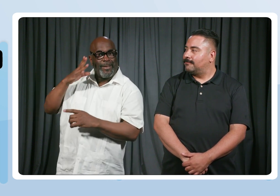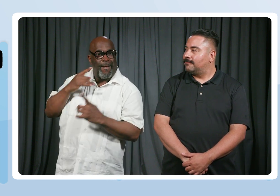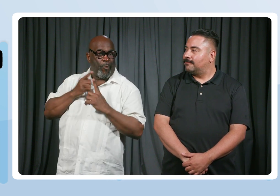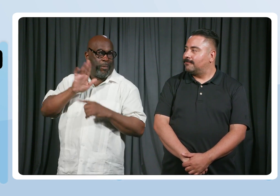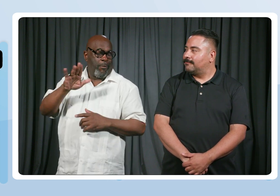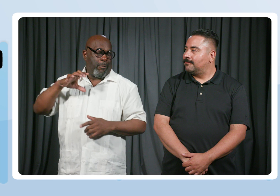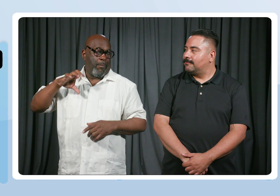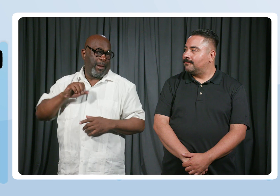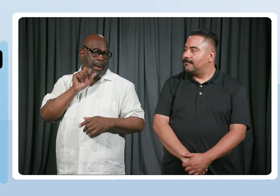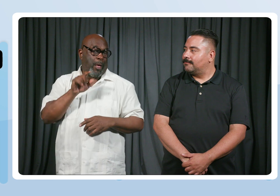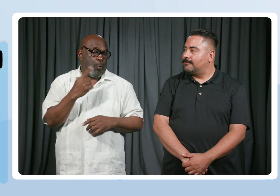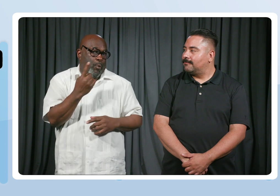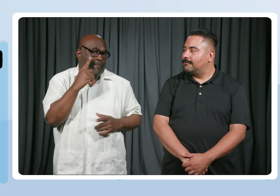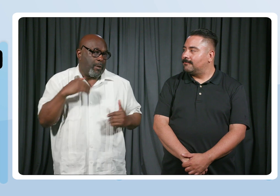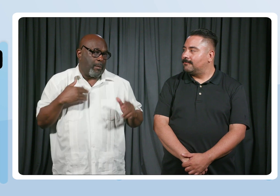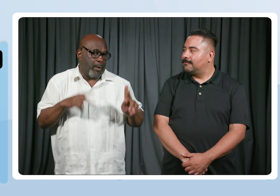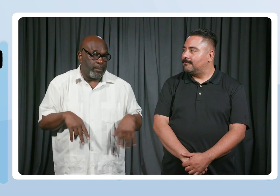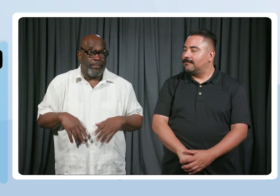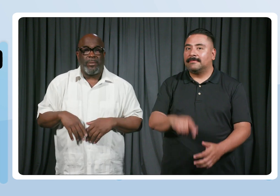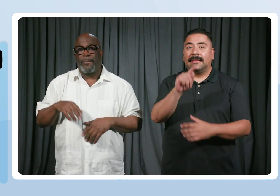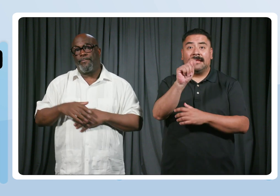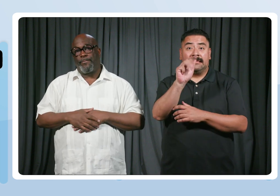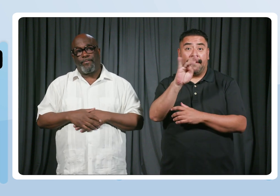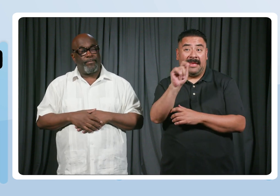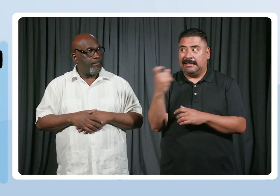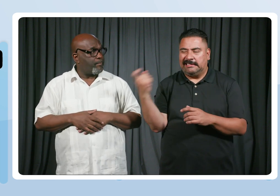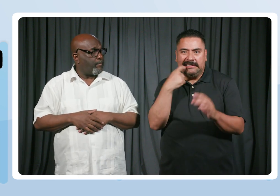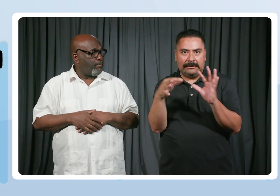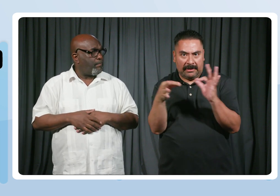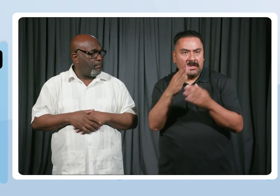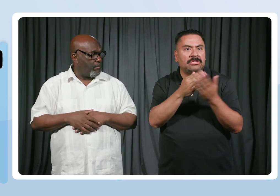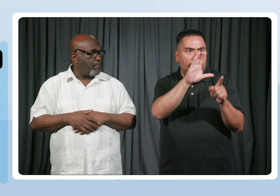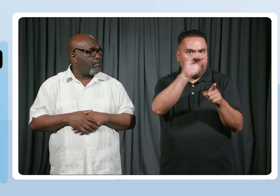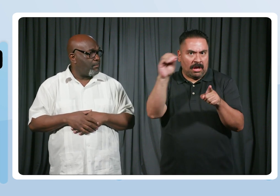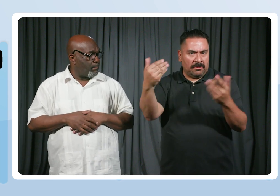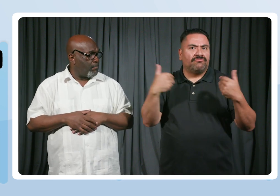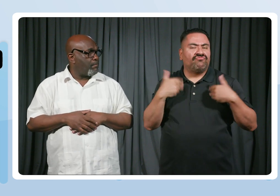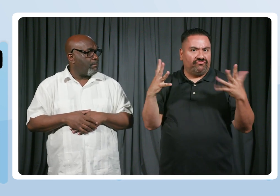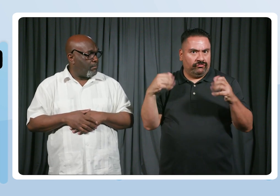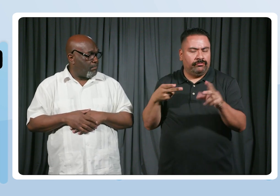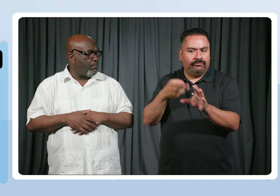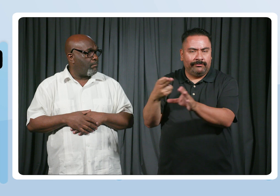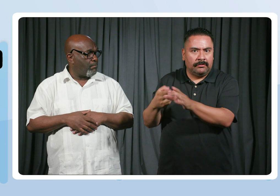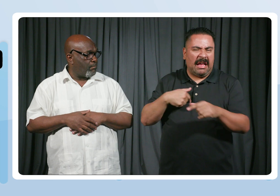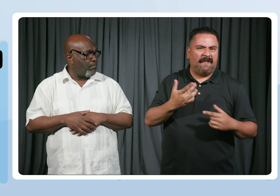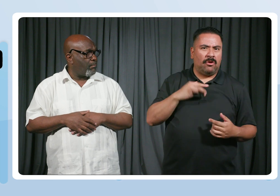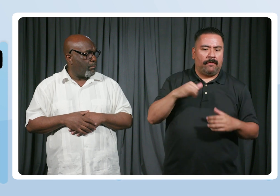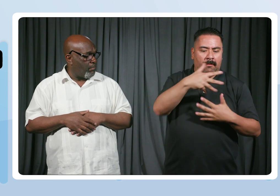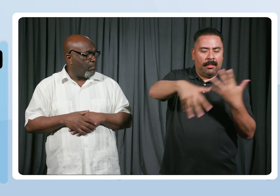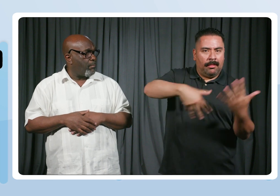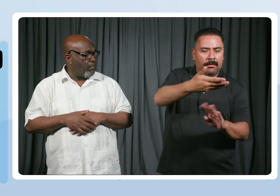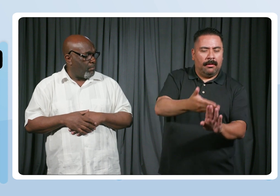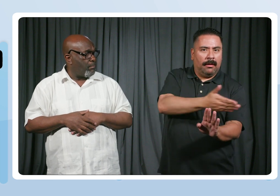the young person. I would also say that, like Jen was mentioning, there are companies that are already doing this work. I feel like from all the interactions we've had, people